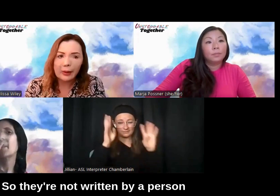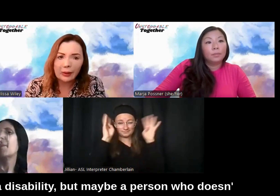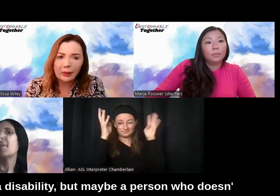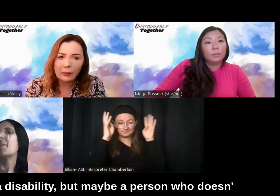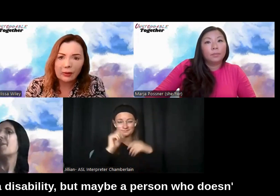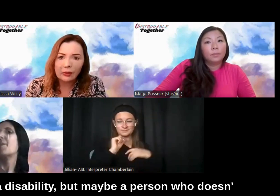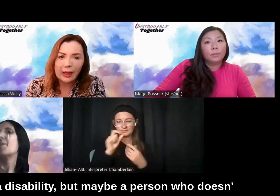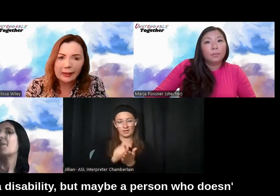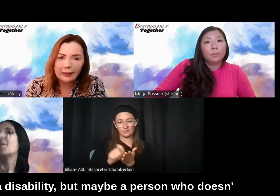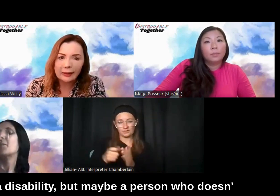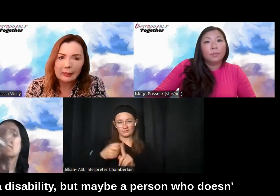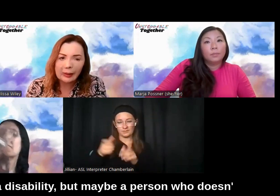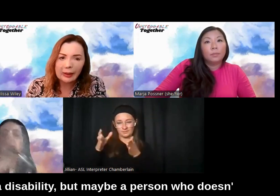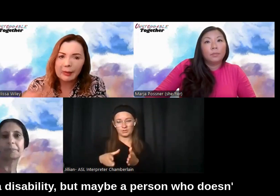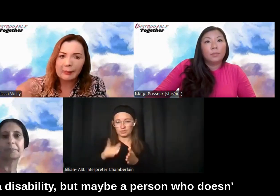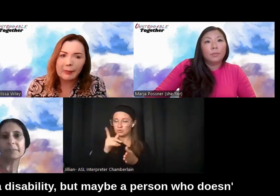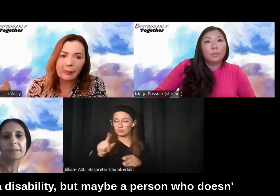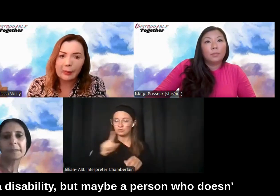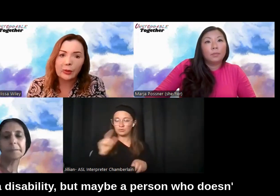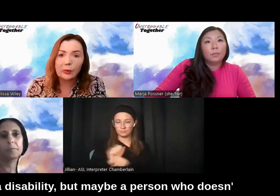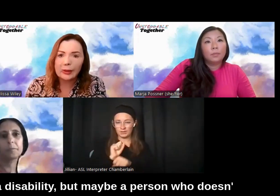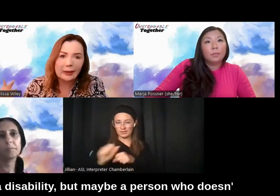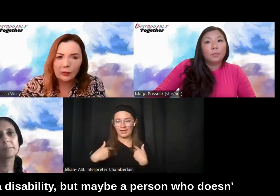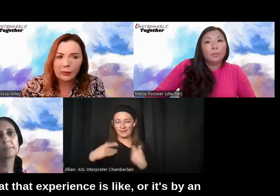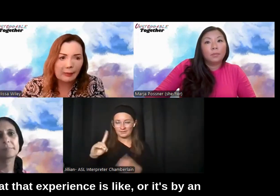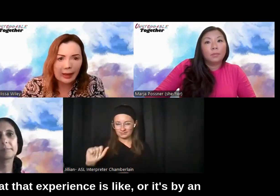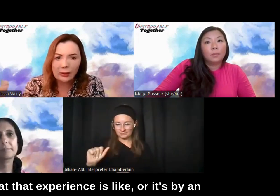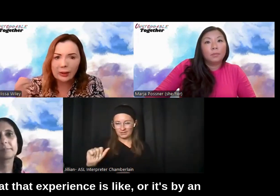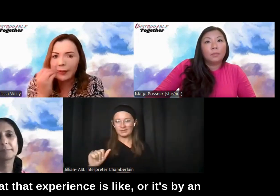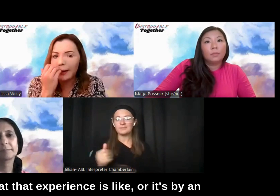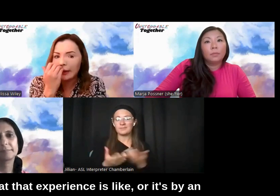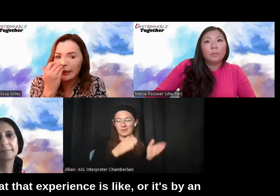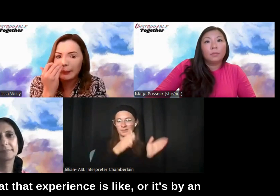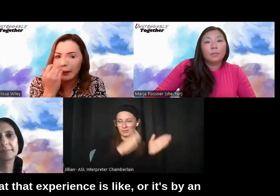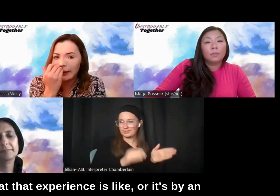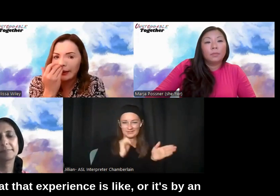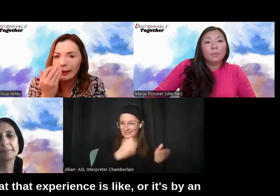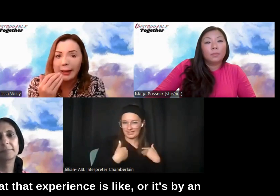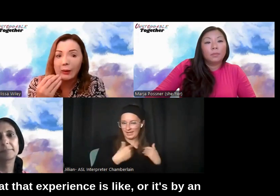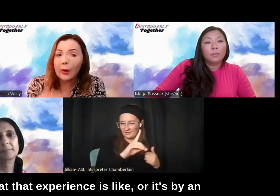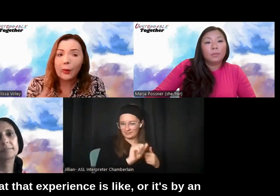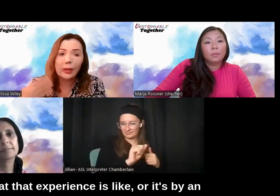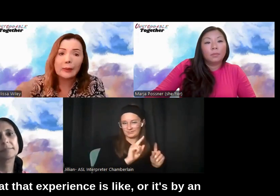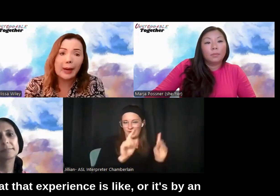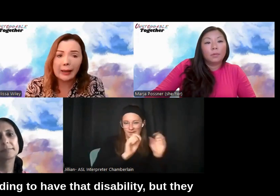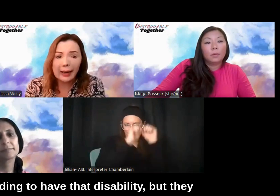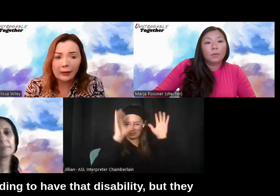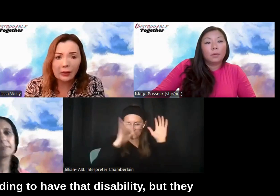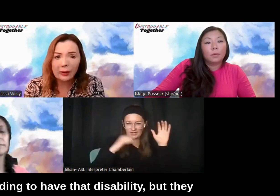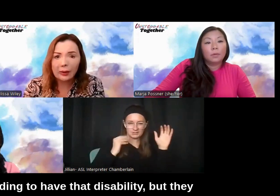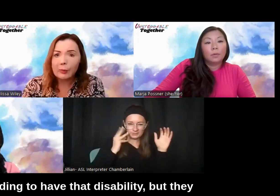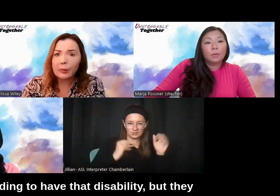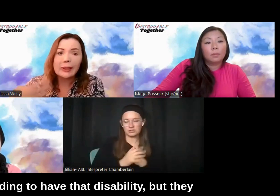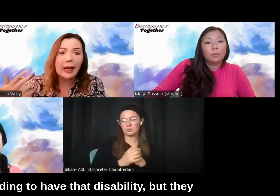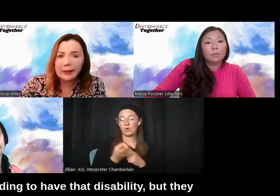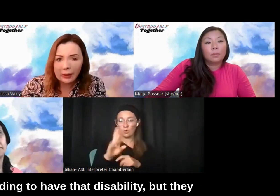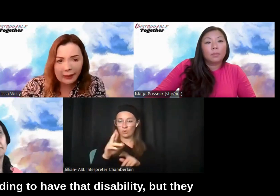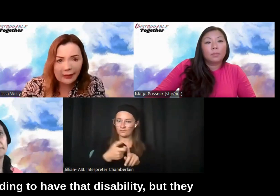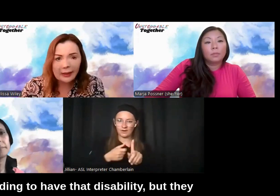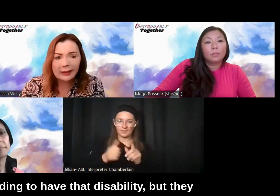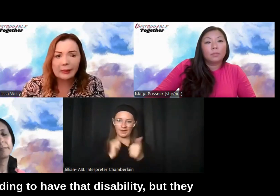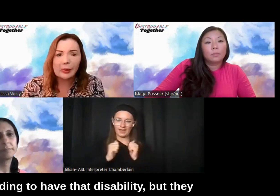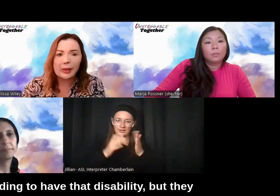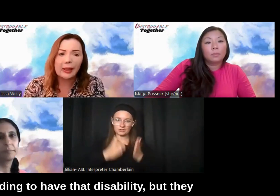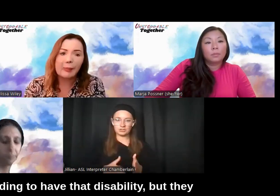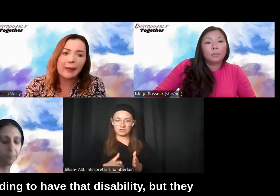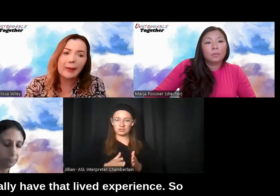a person who actually has a disability, but maybe a person who doesn't, who's imagining what that experience is like, or it's by an actor pretending to have